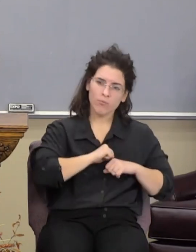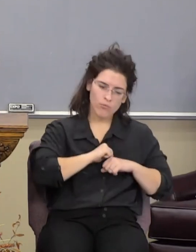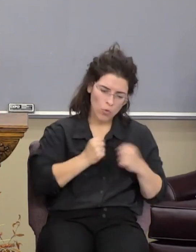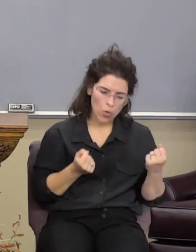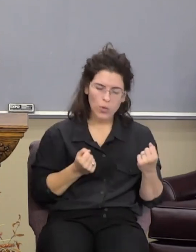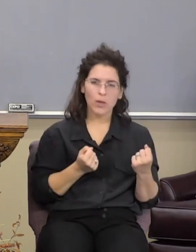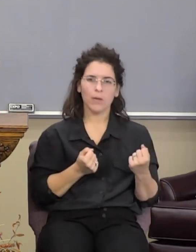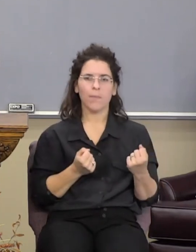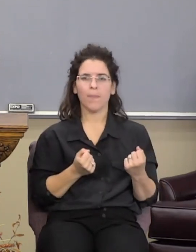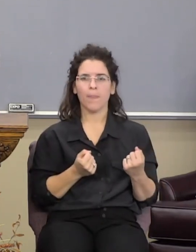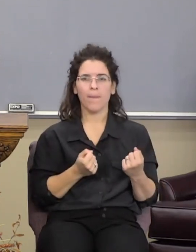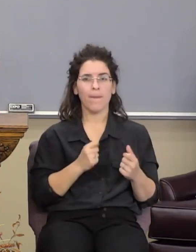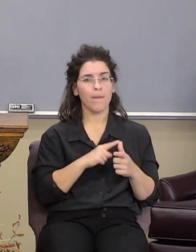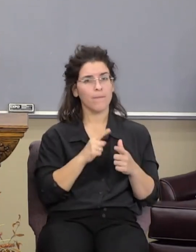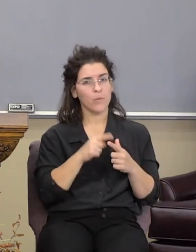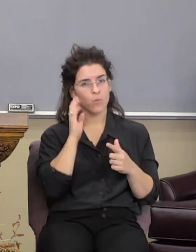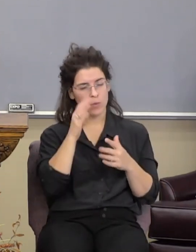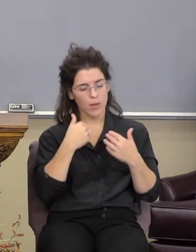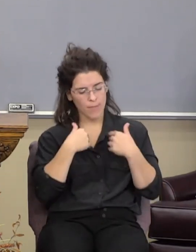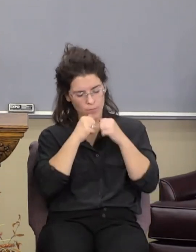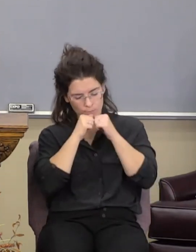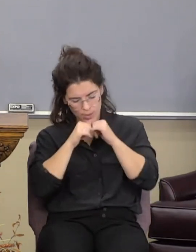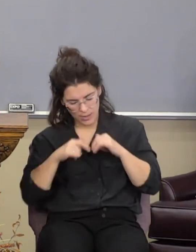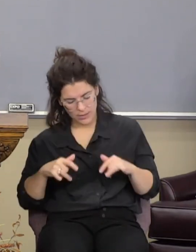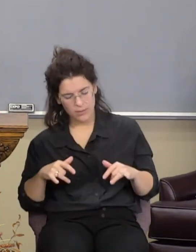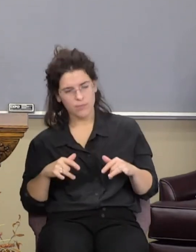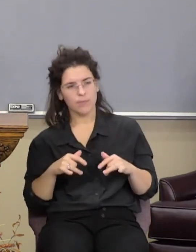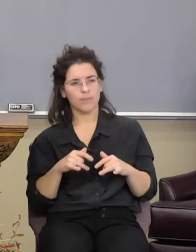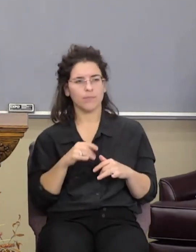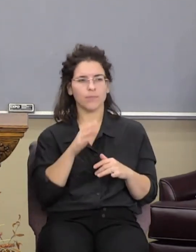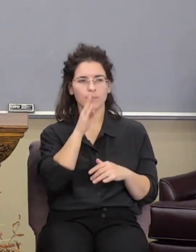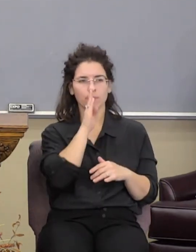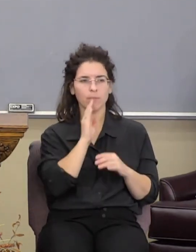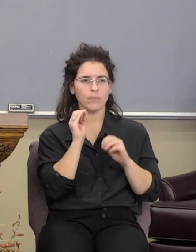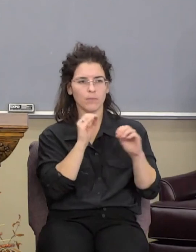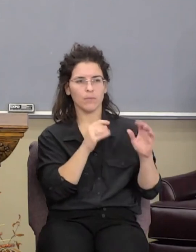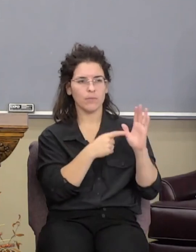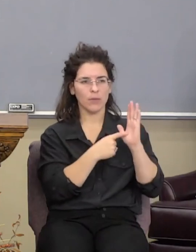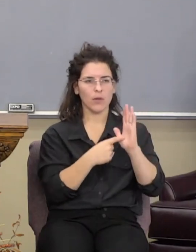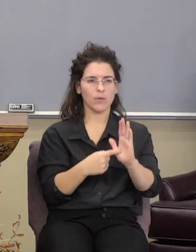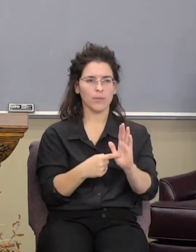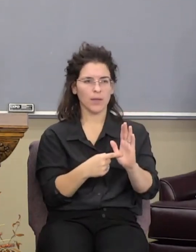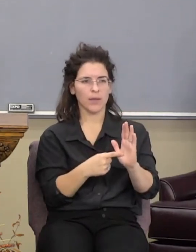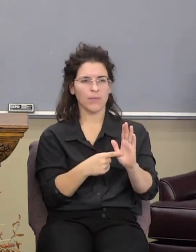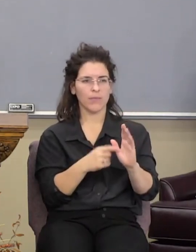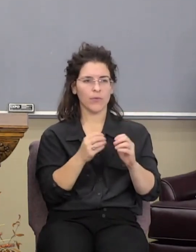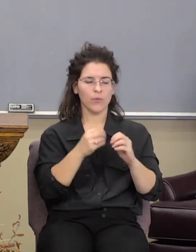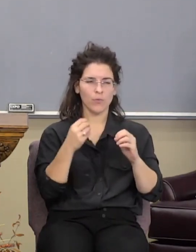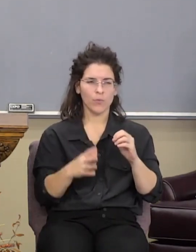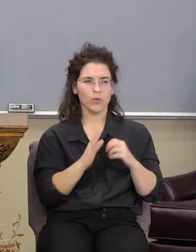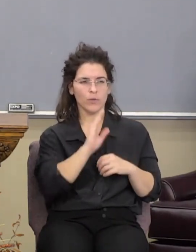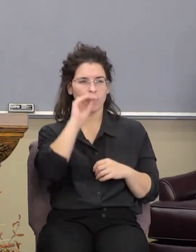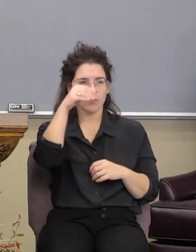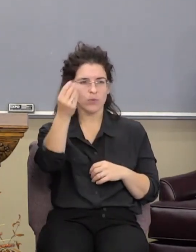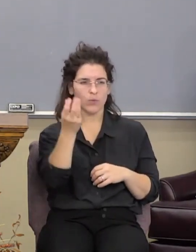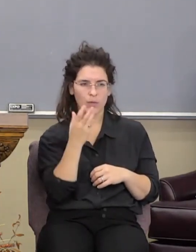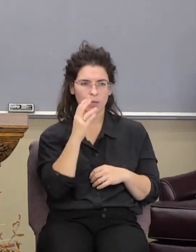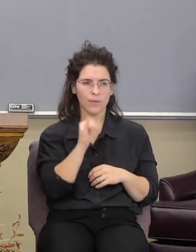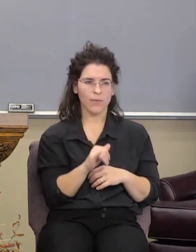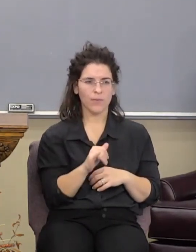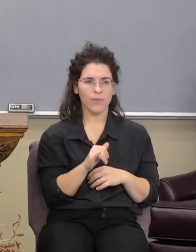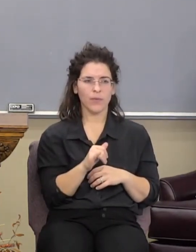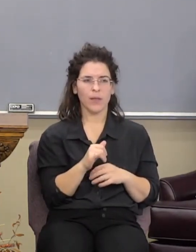broken, and then you'll get the blessing. You know what God's putting on open display? The riches of His grace